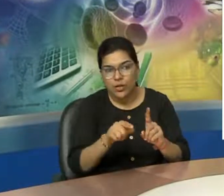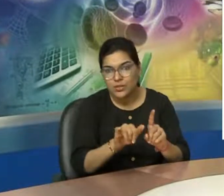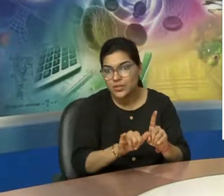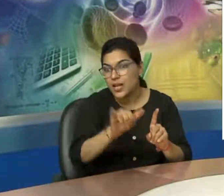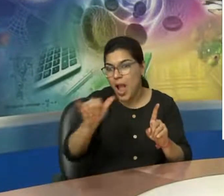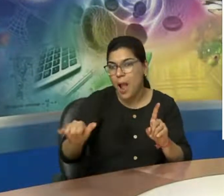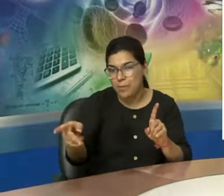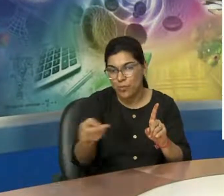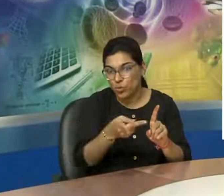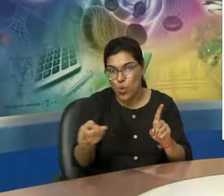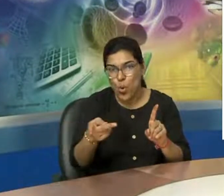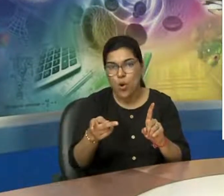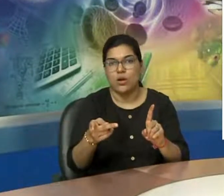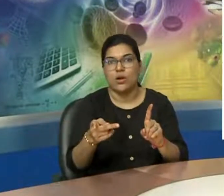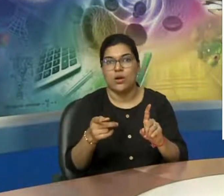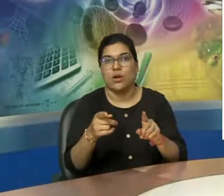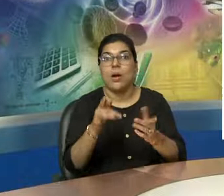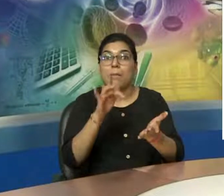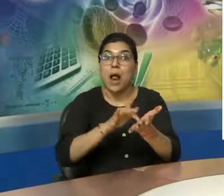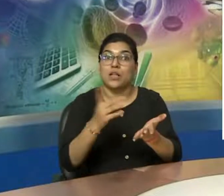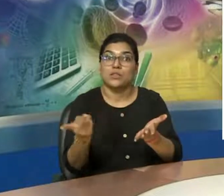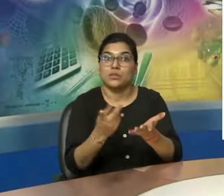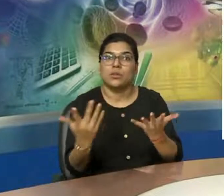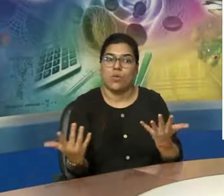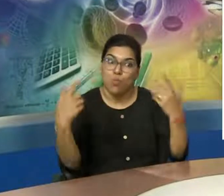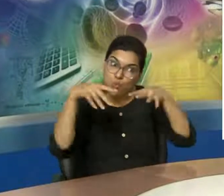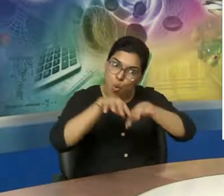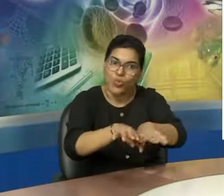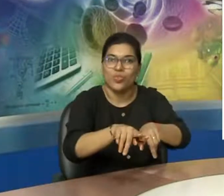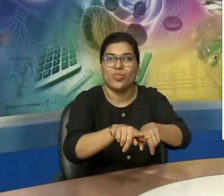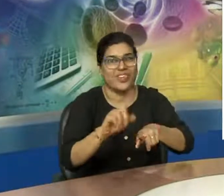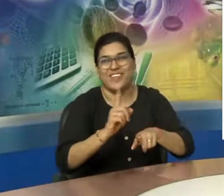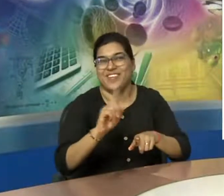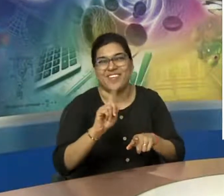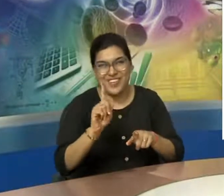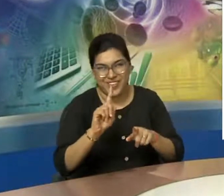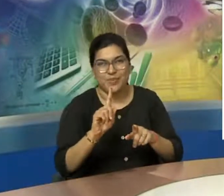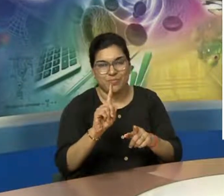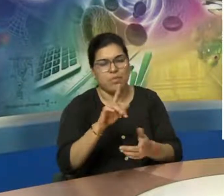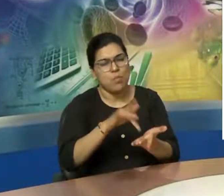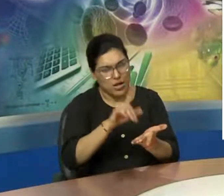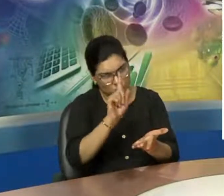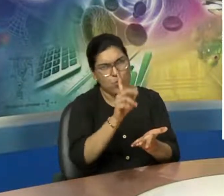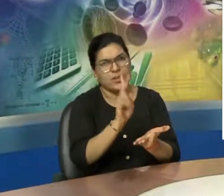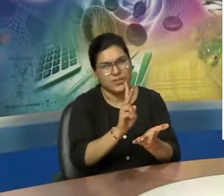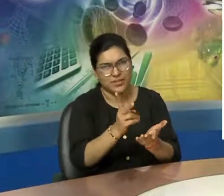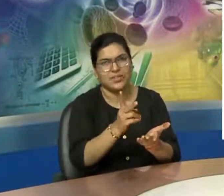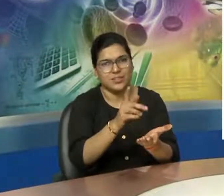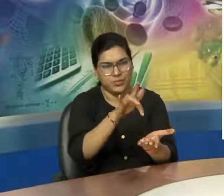A niche is unique for a species while many species share the